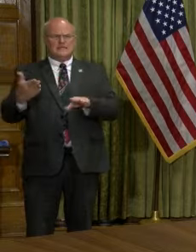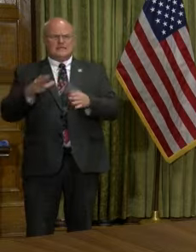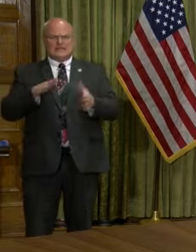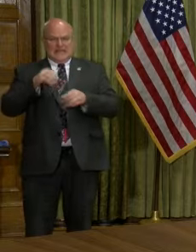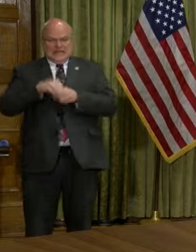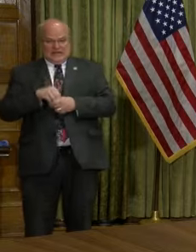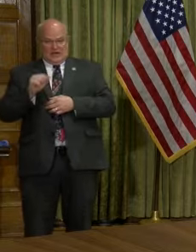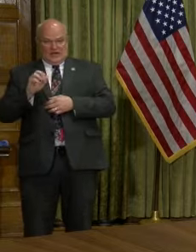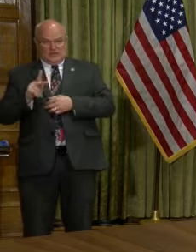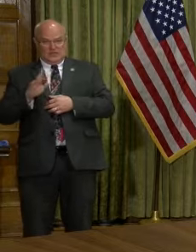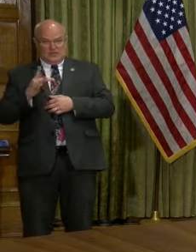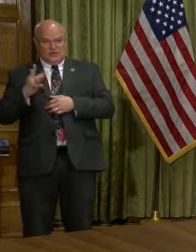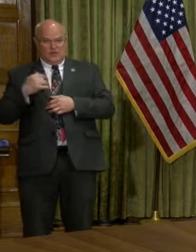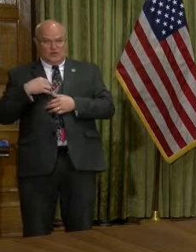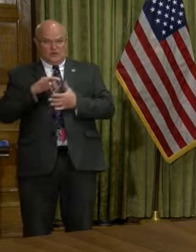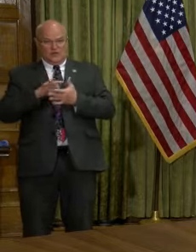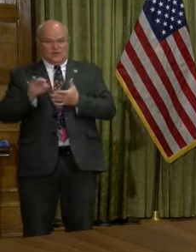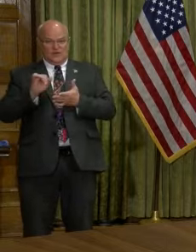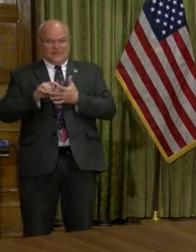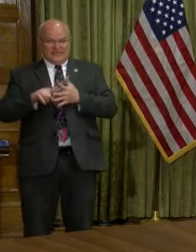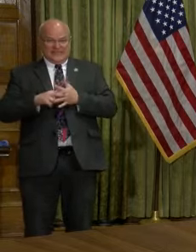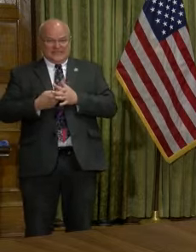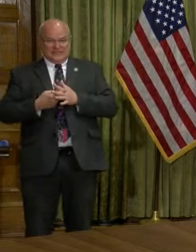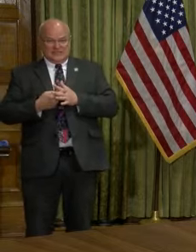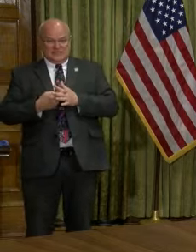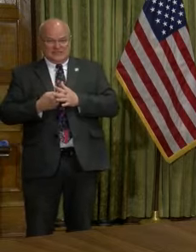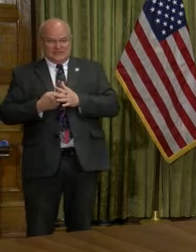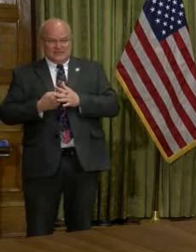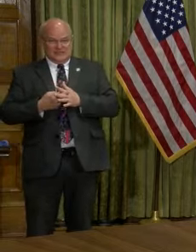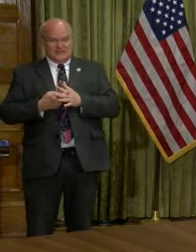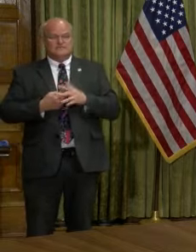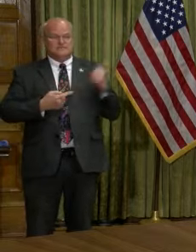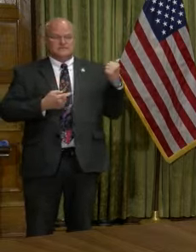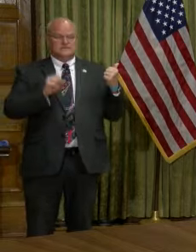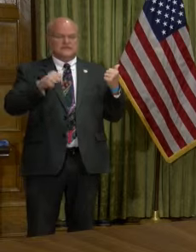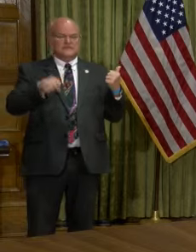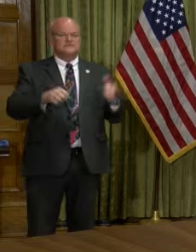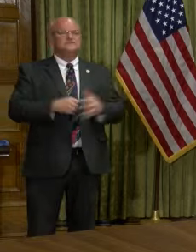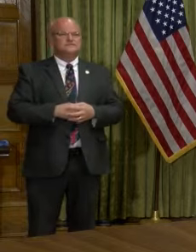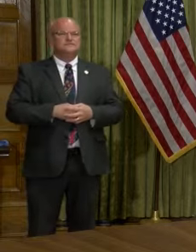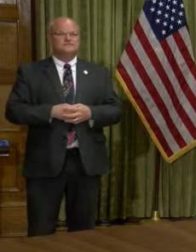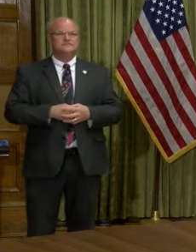died in Arkansas, and that's why we were credited with that initially? That's correct.